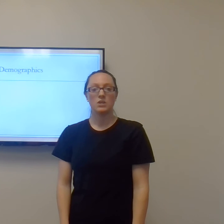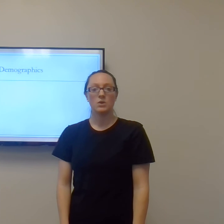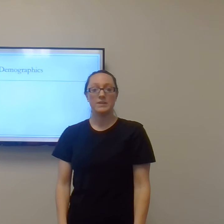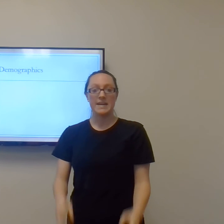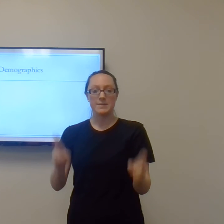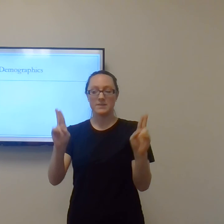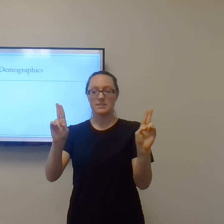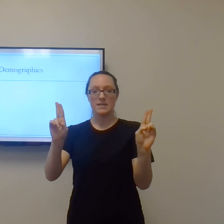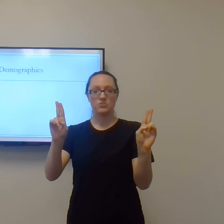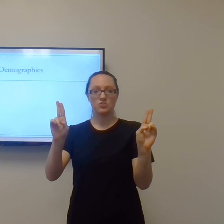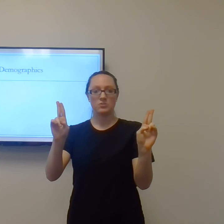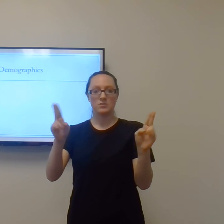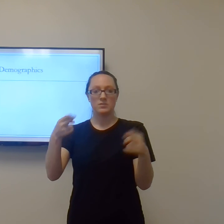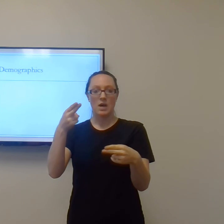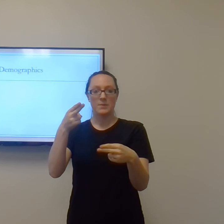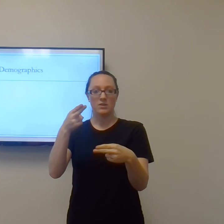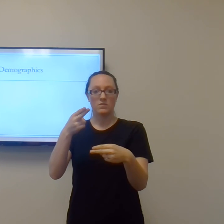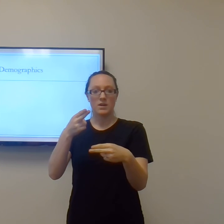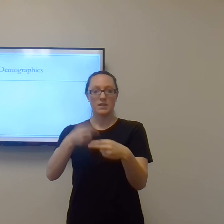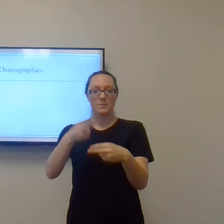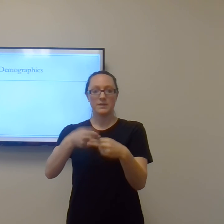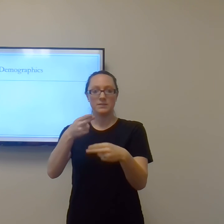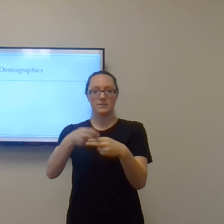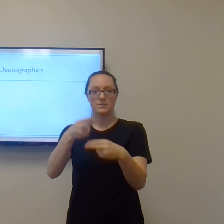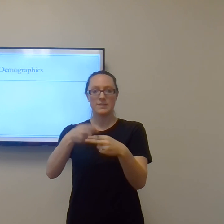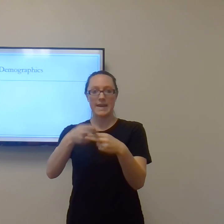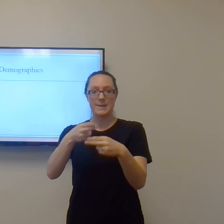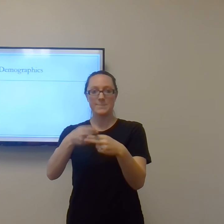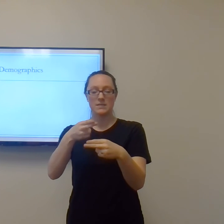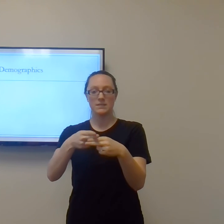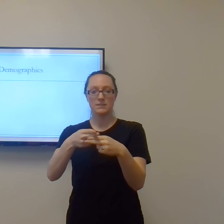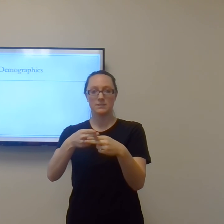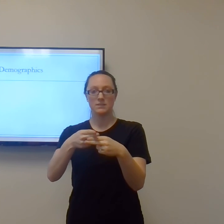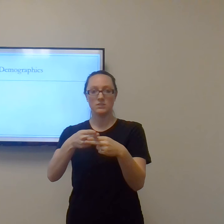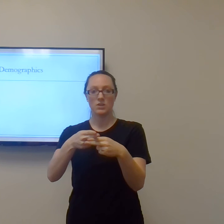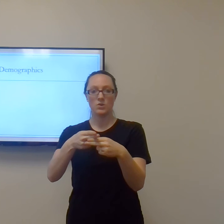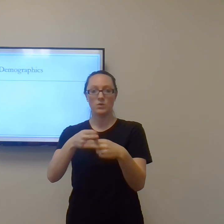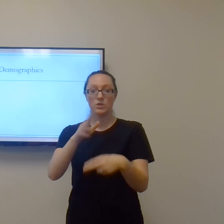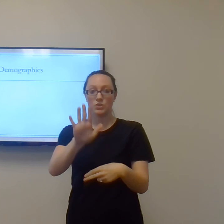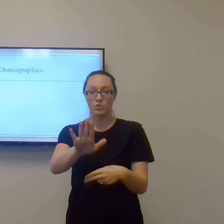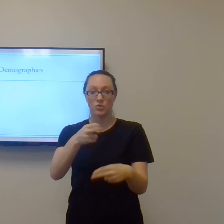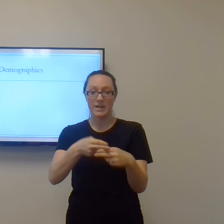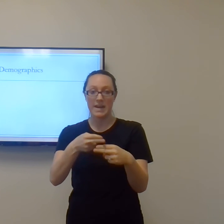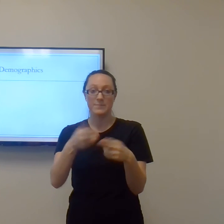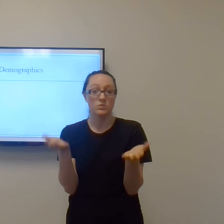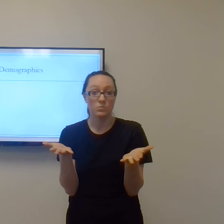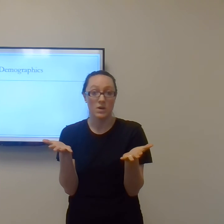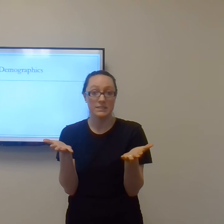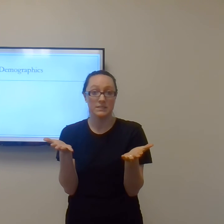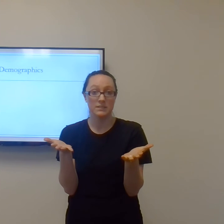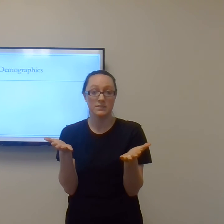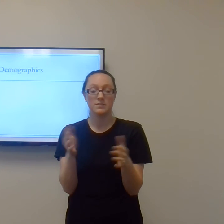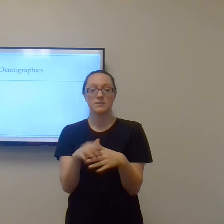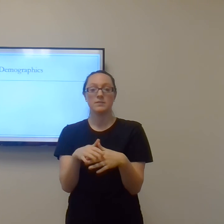So name is H, dominant over non-dominant. Name. So your name's what?